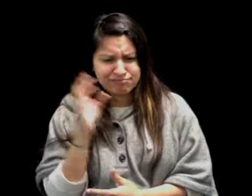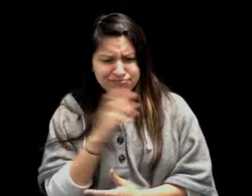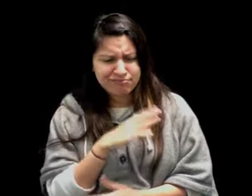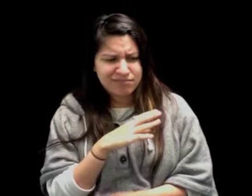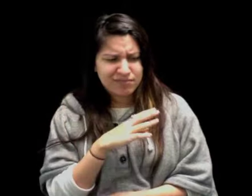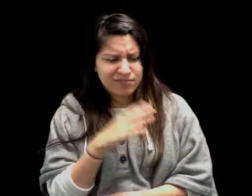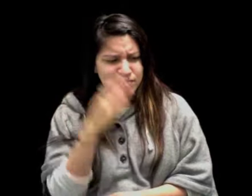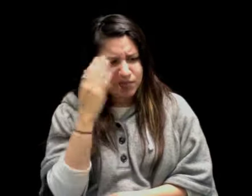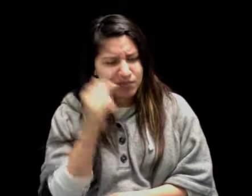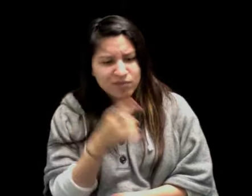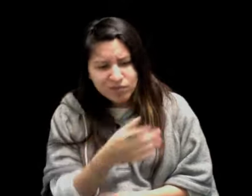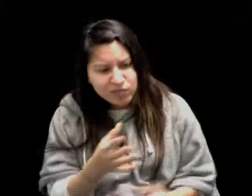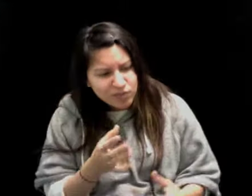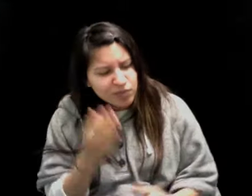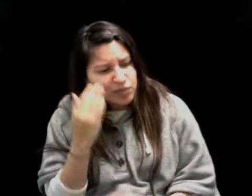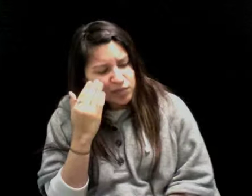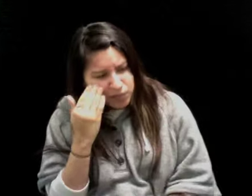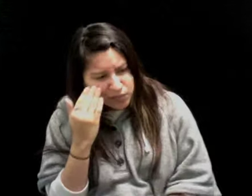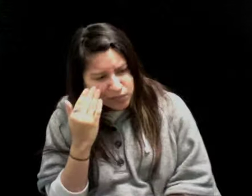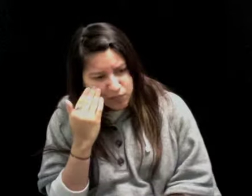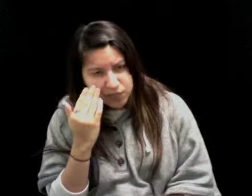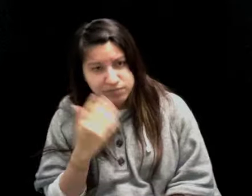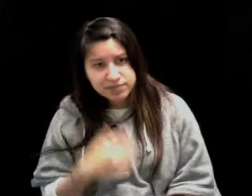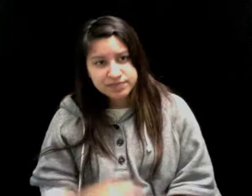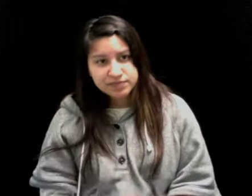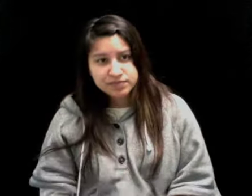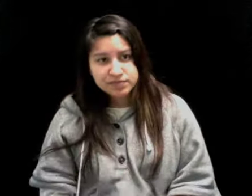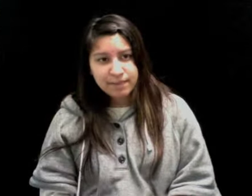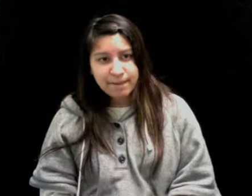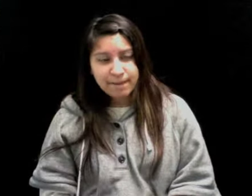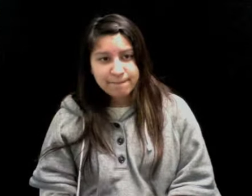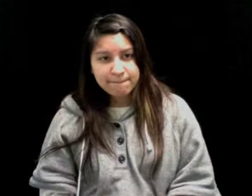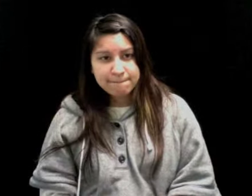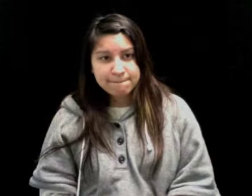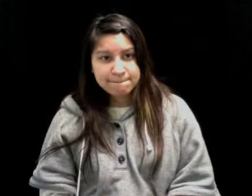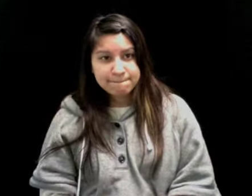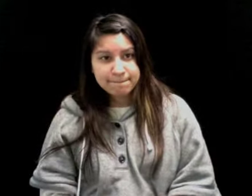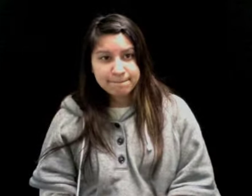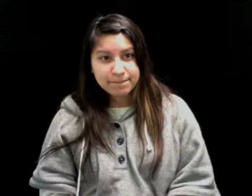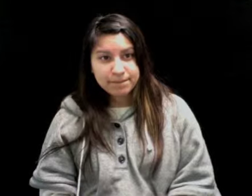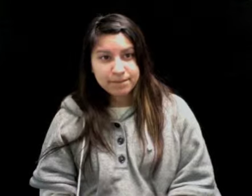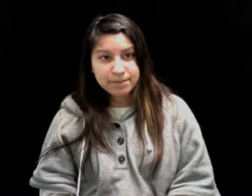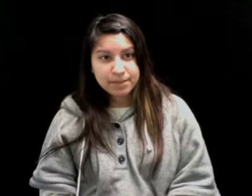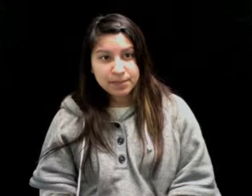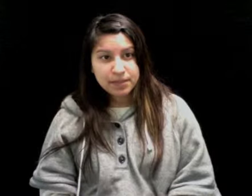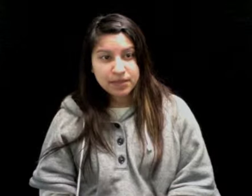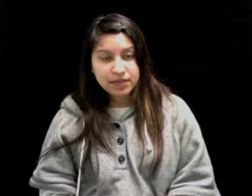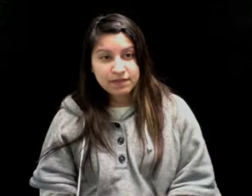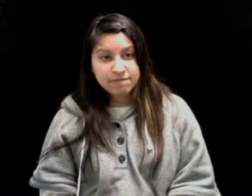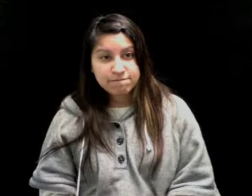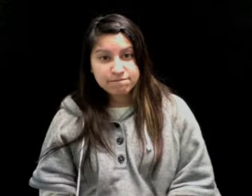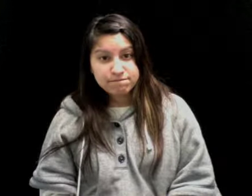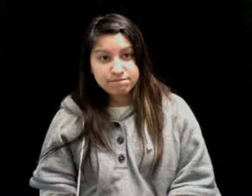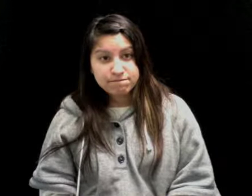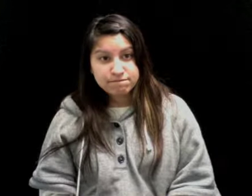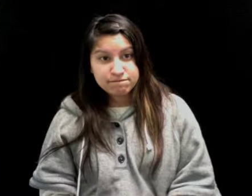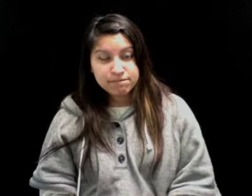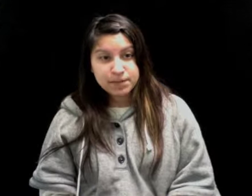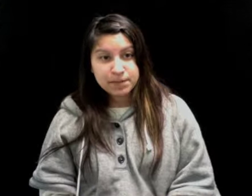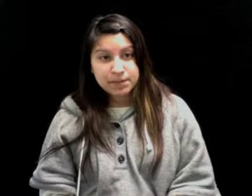If someone asks an African American teenager about black people and crime, for example, they need to decide whether that